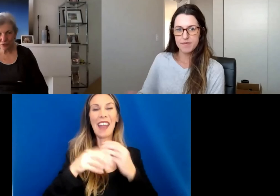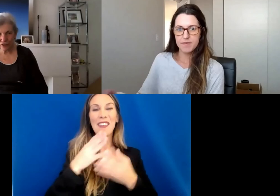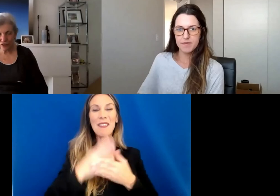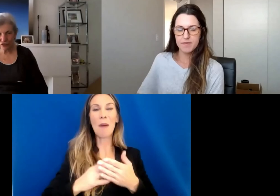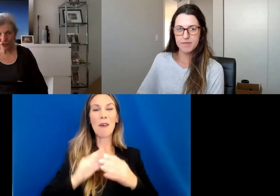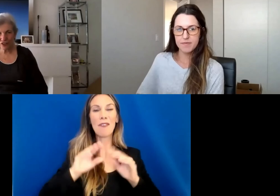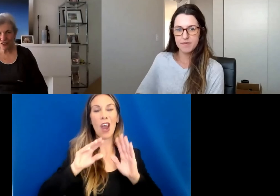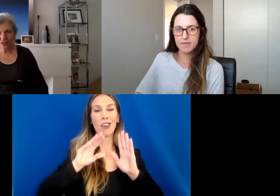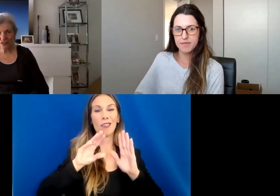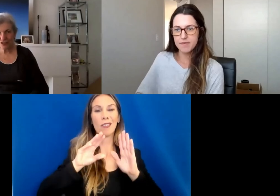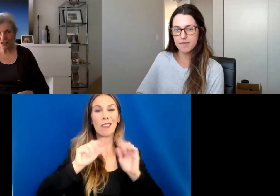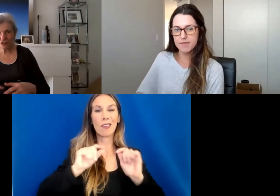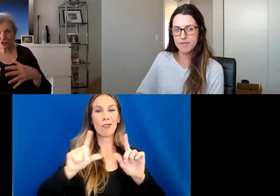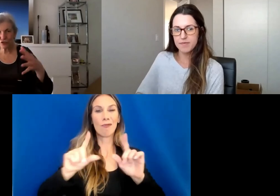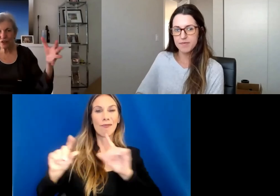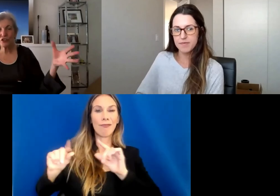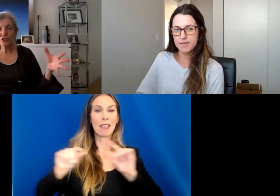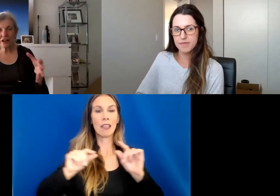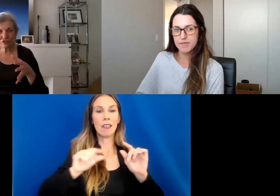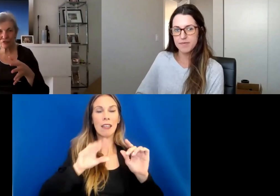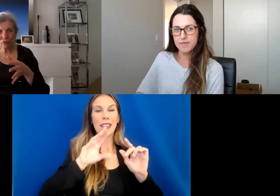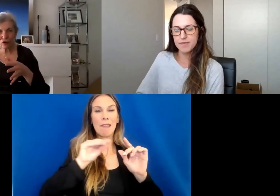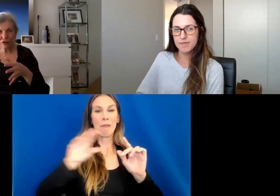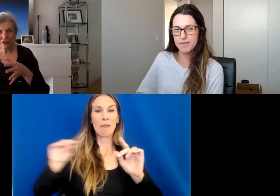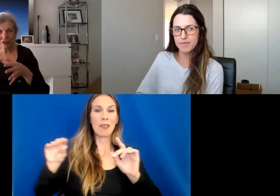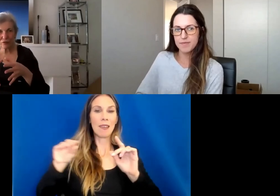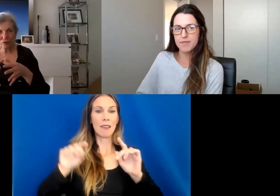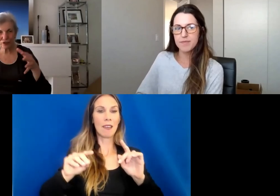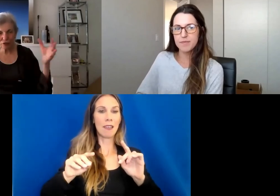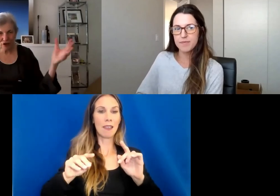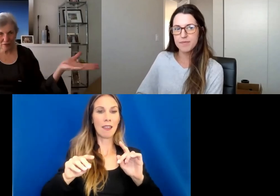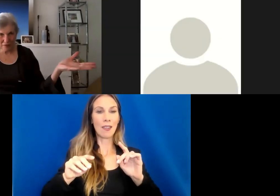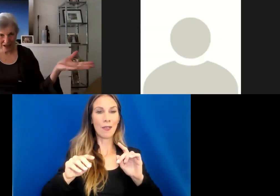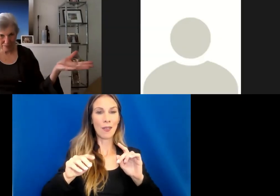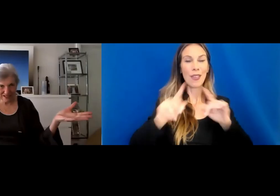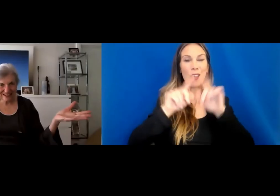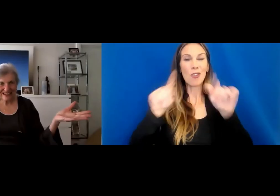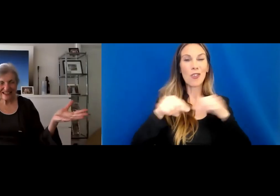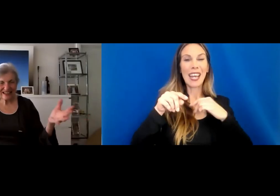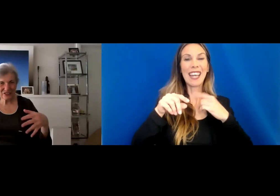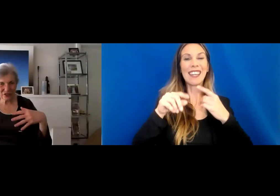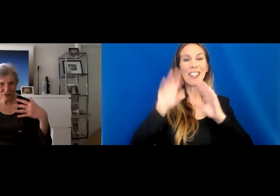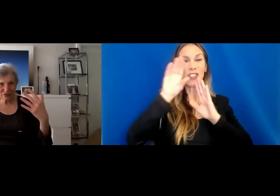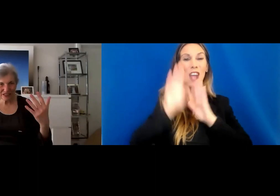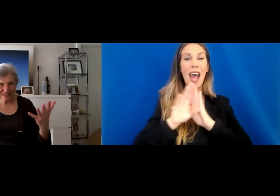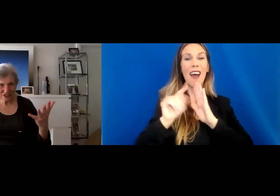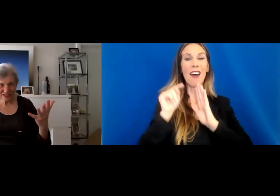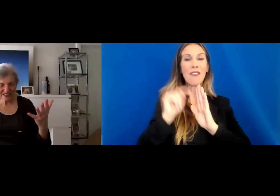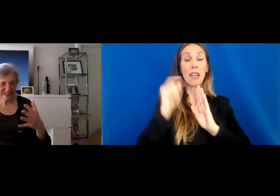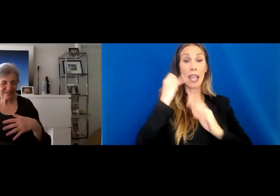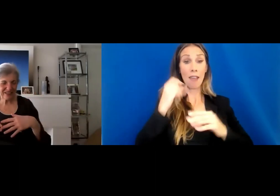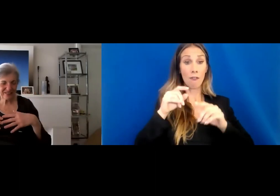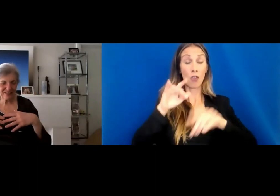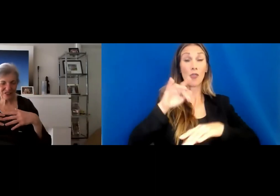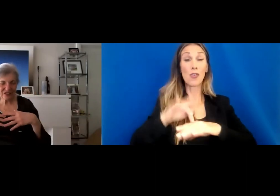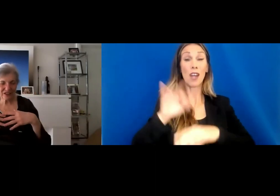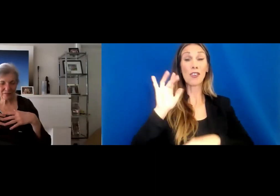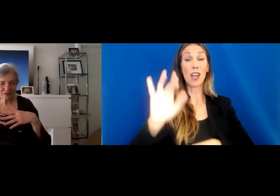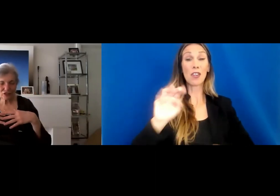screenshots, because the screenshots of when you're on the map and you go to sessions, and